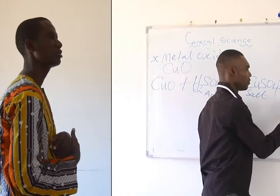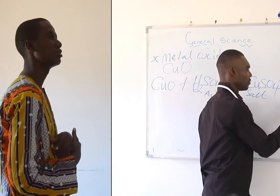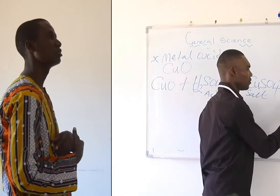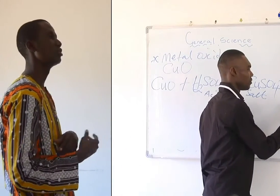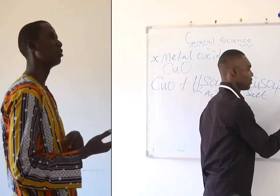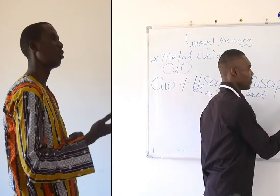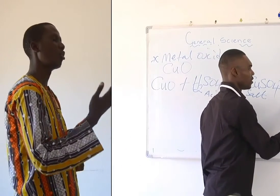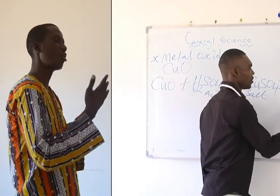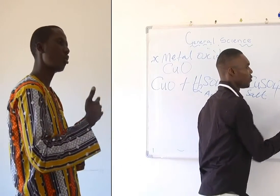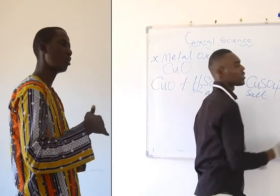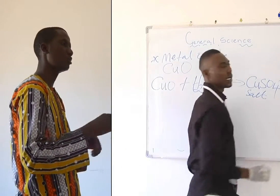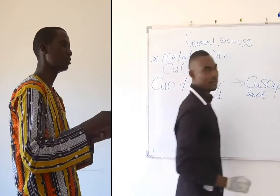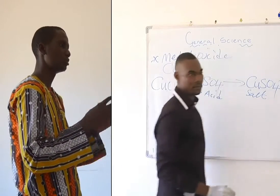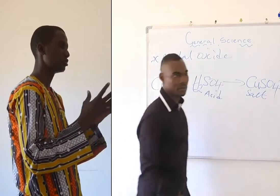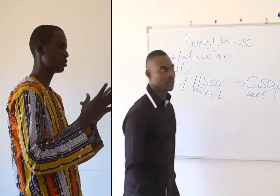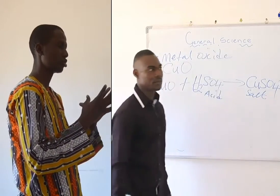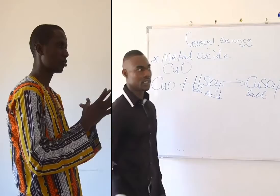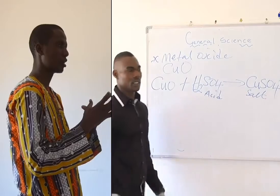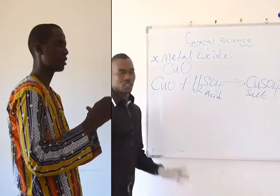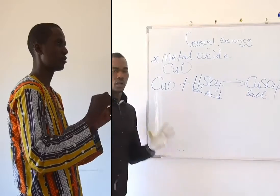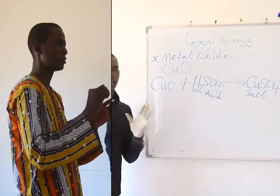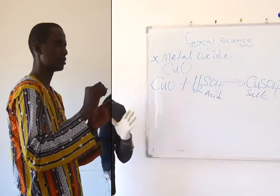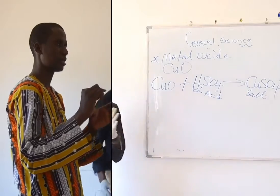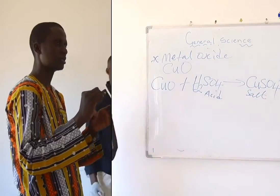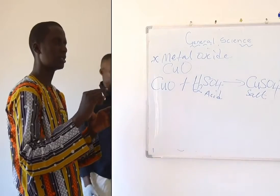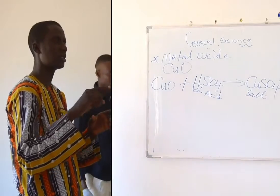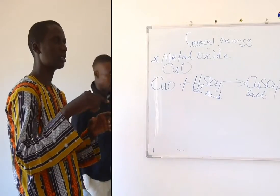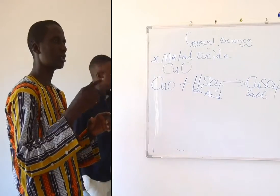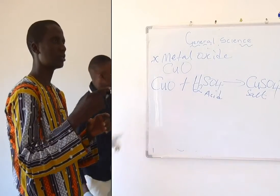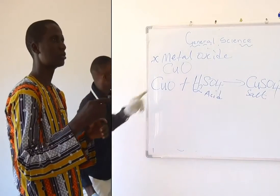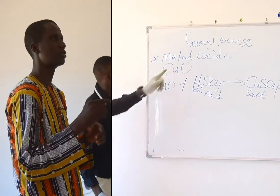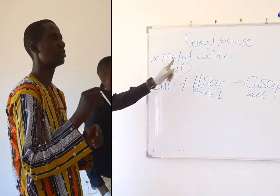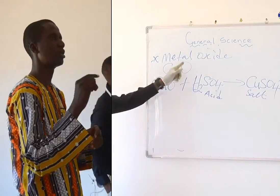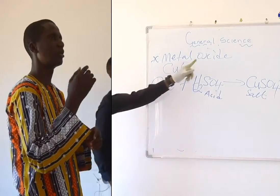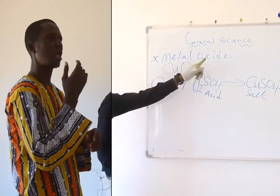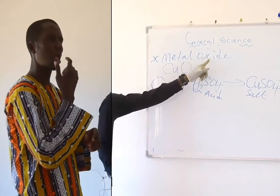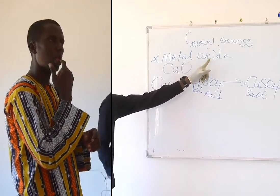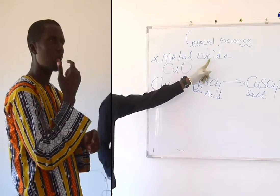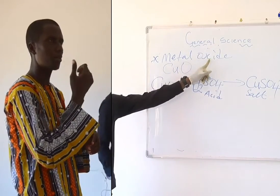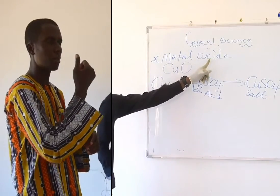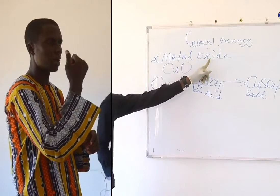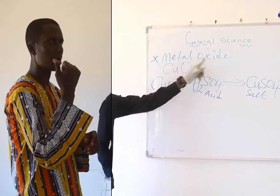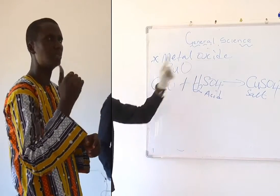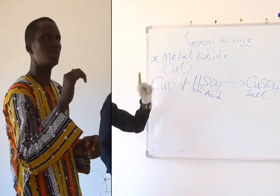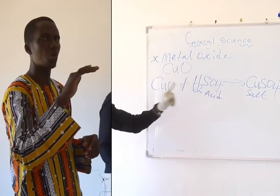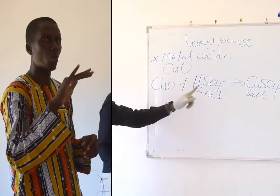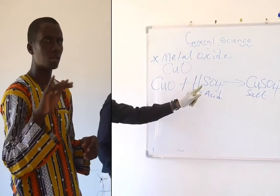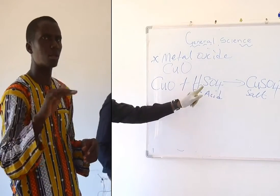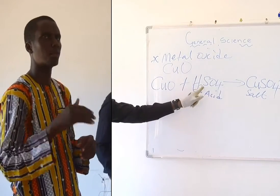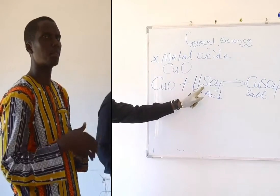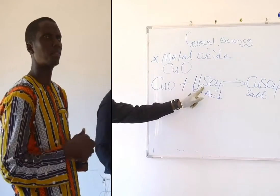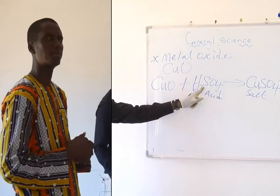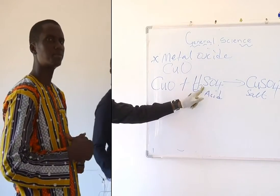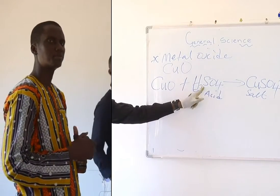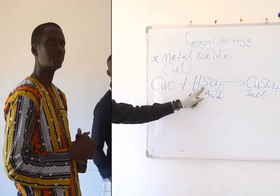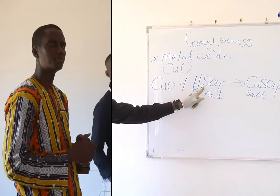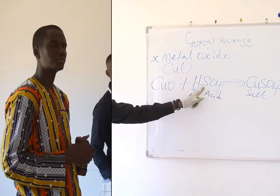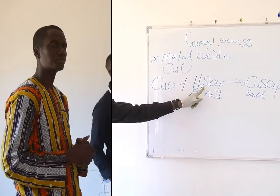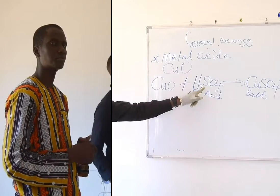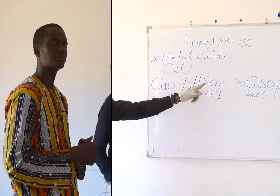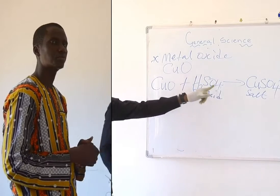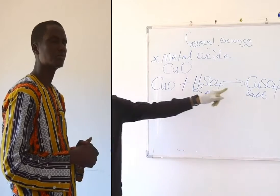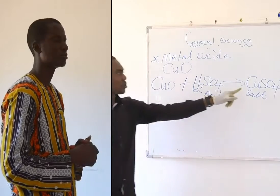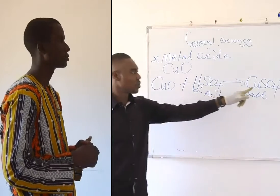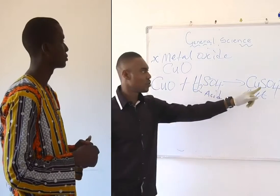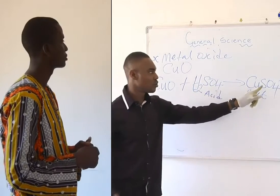also water. So any substance that is a metal oxide will combine with an acid, it can be any